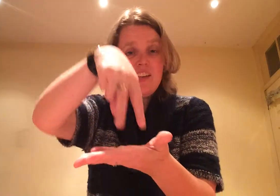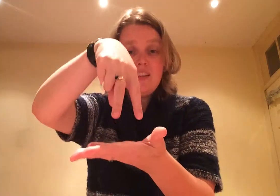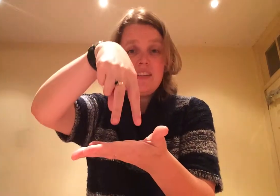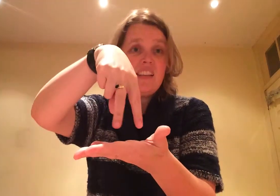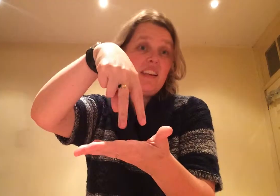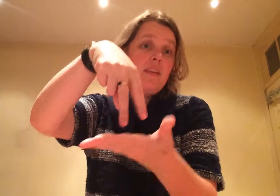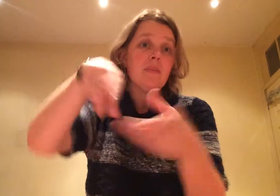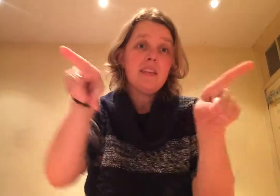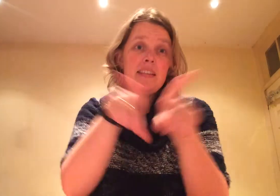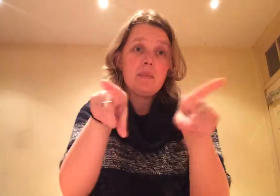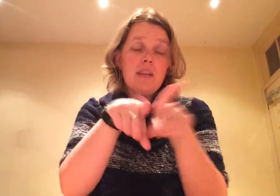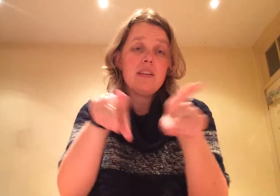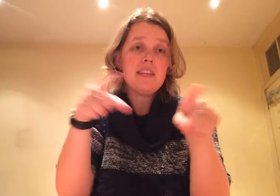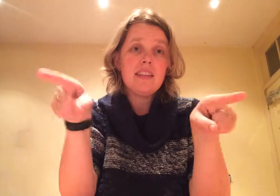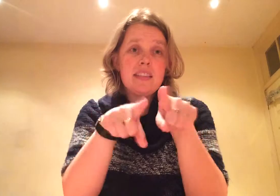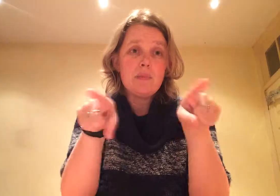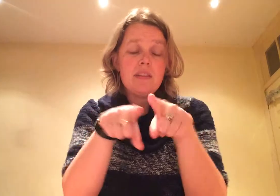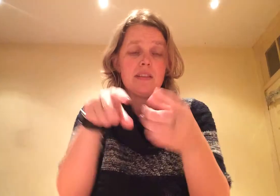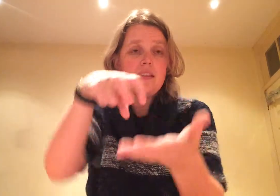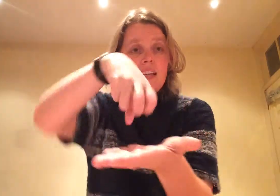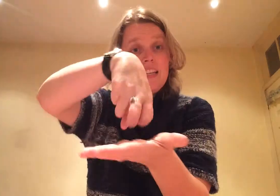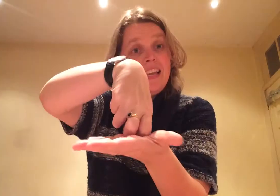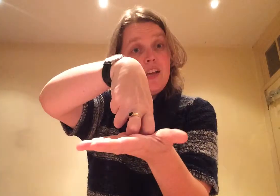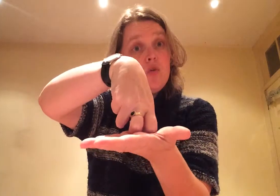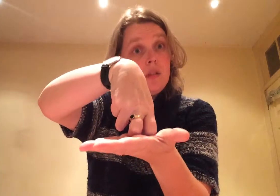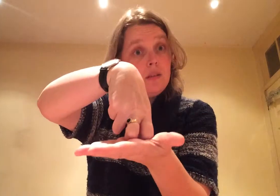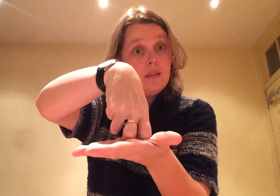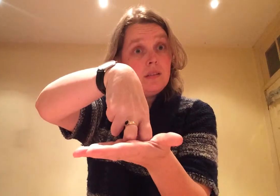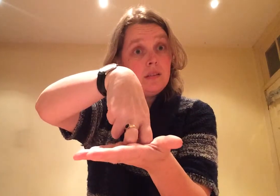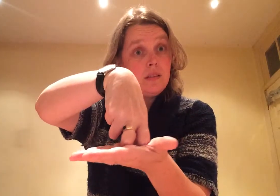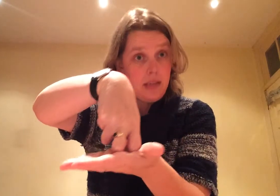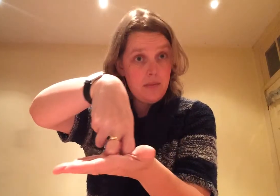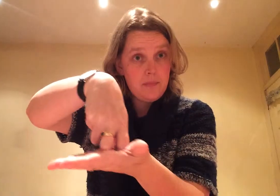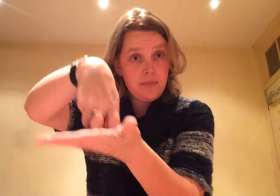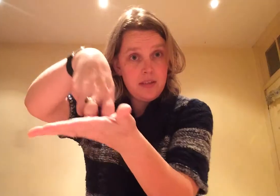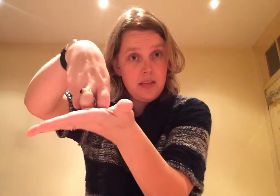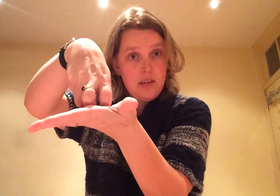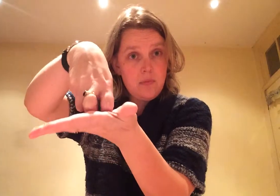you can see there's some others like kneel, yeah, kneel,